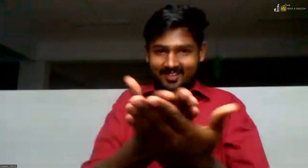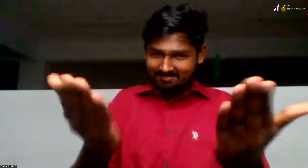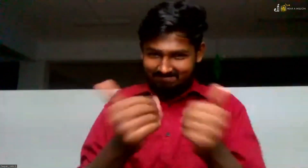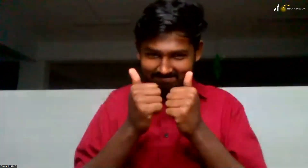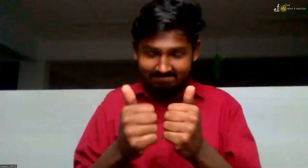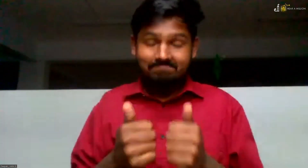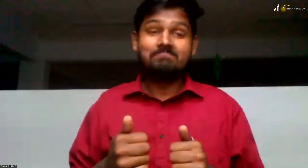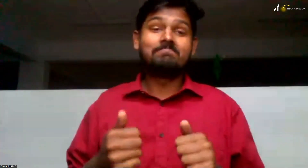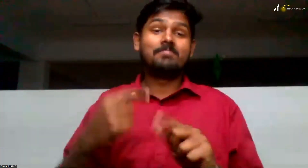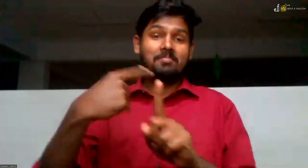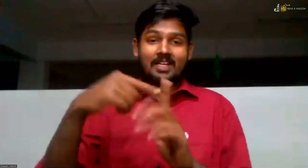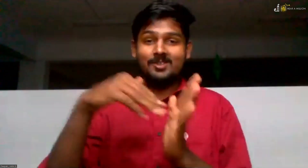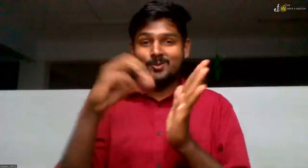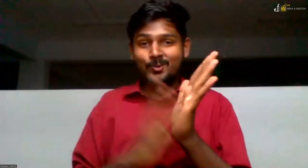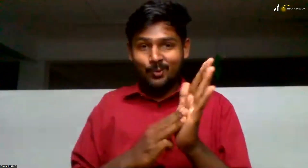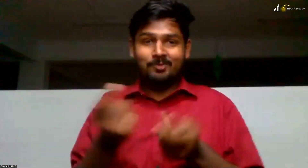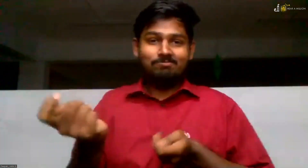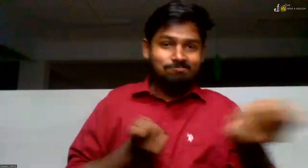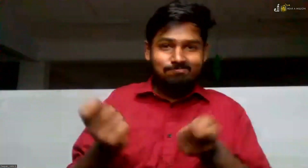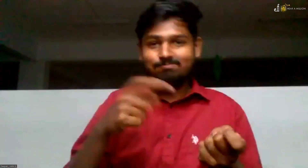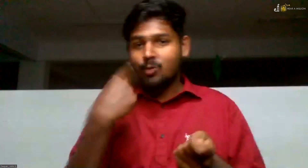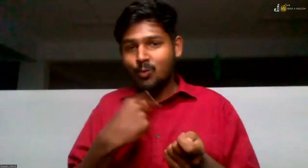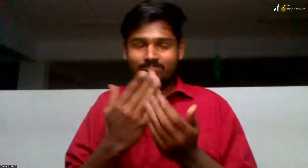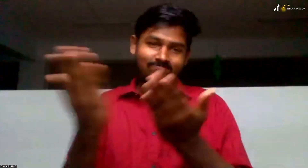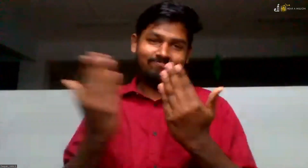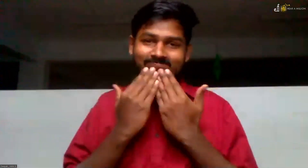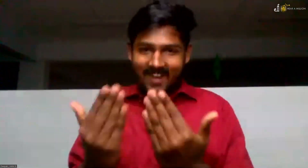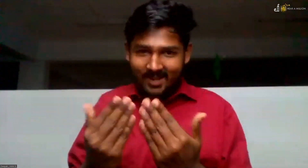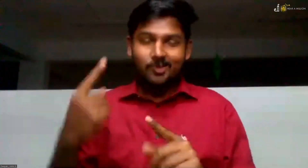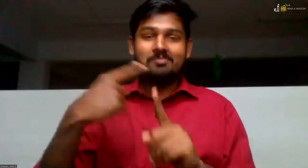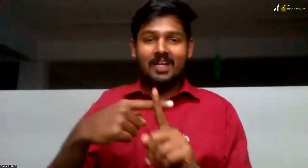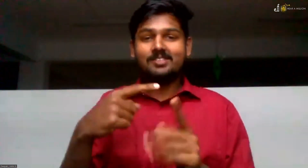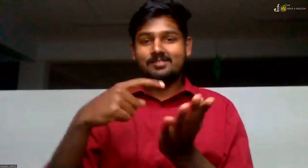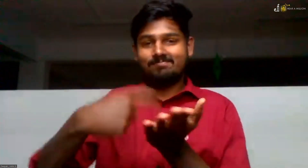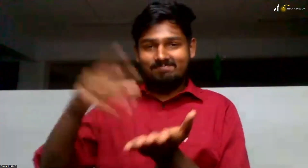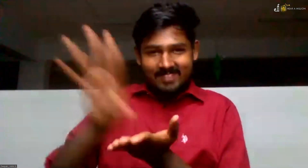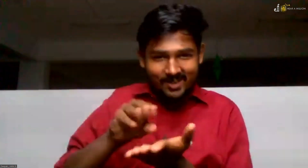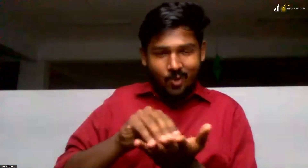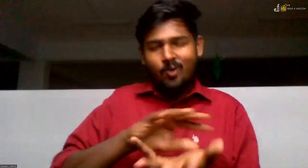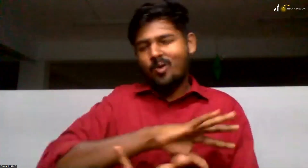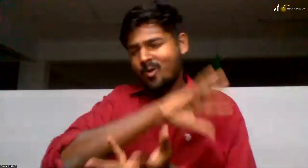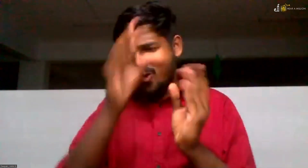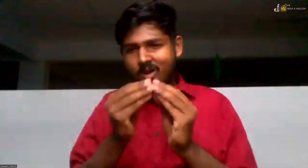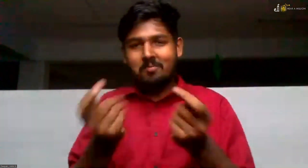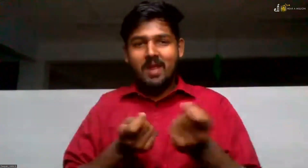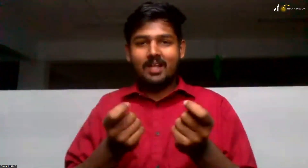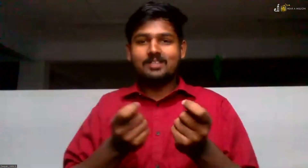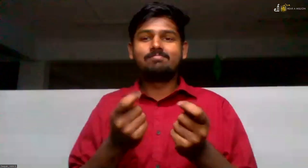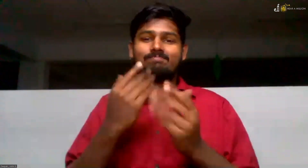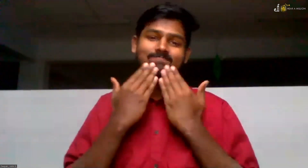their queries and they shared their experiences. That was a great experience. Thank you for all the people who have